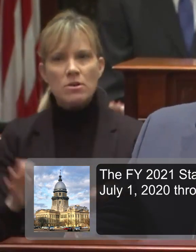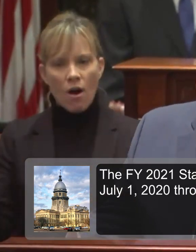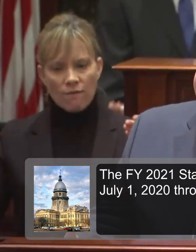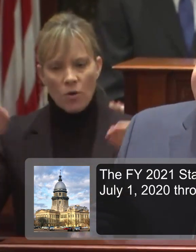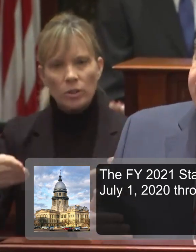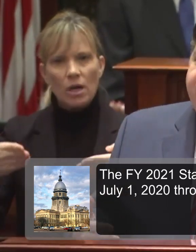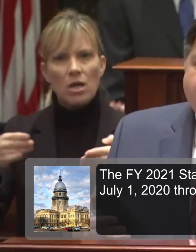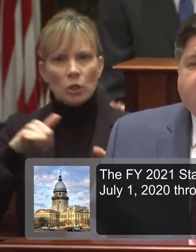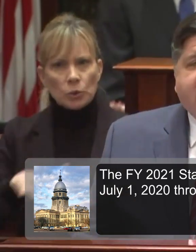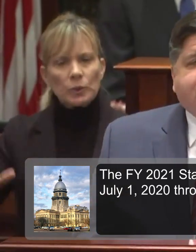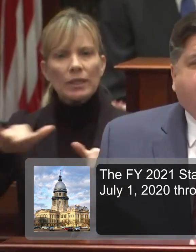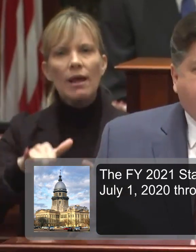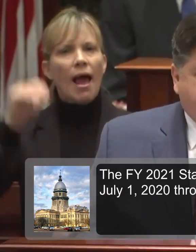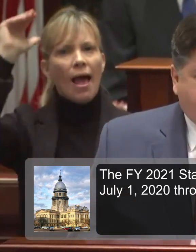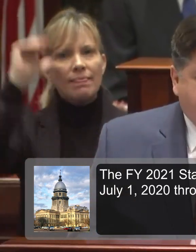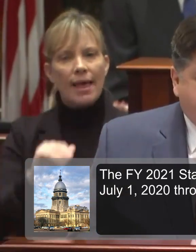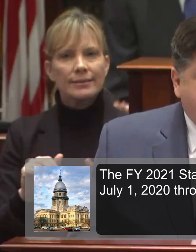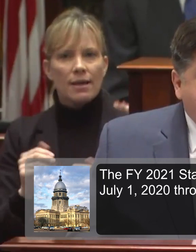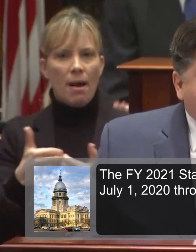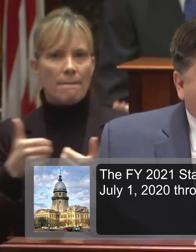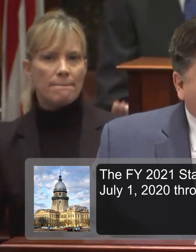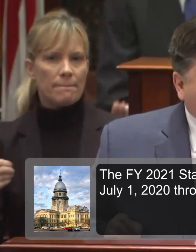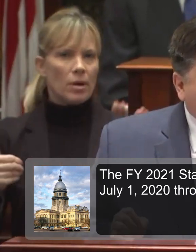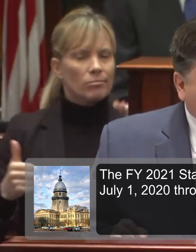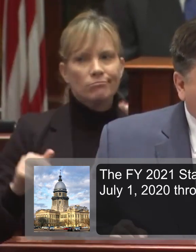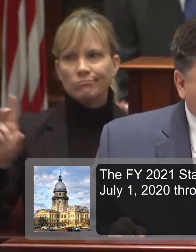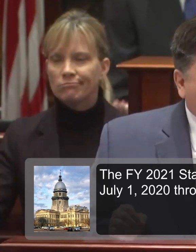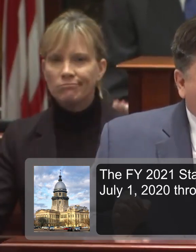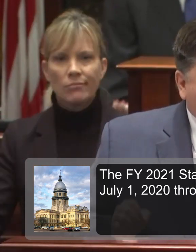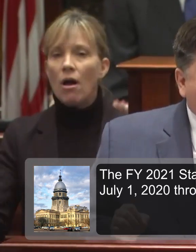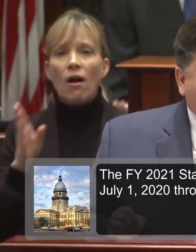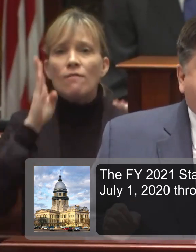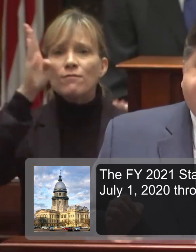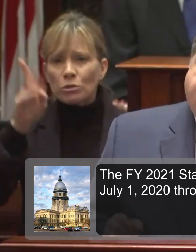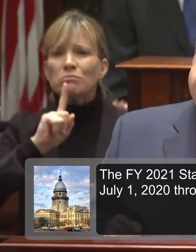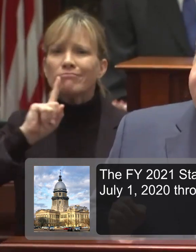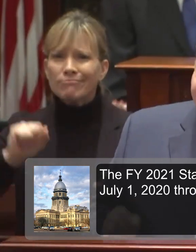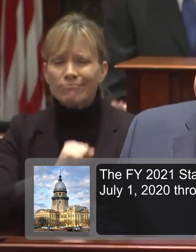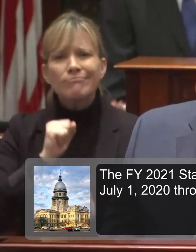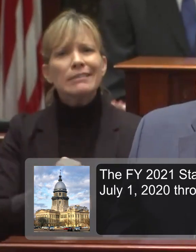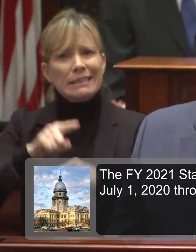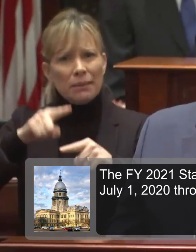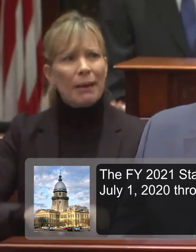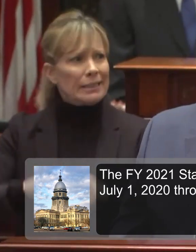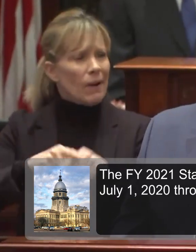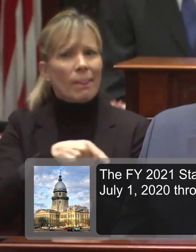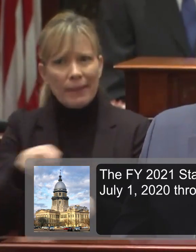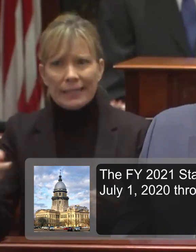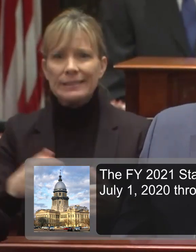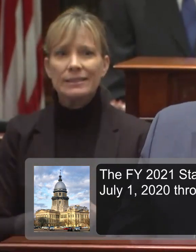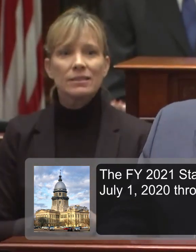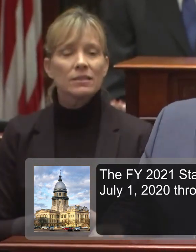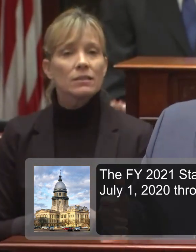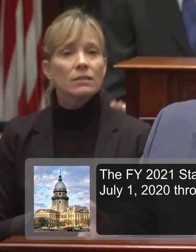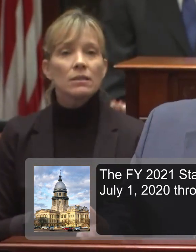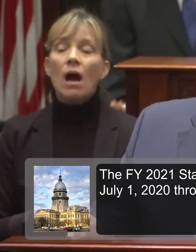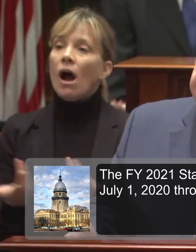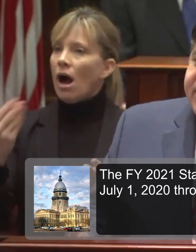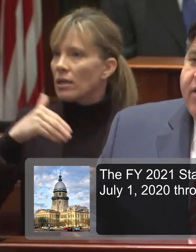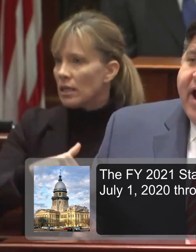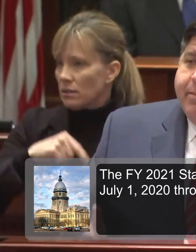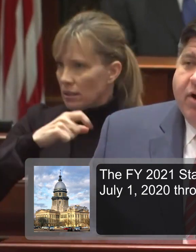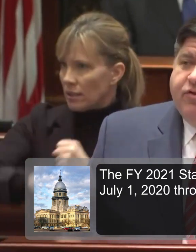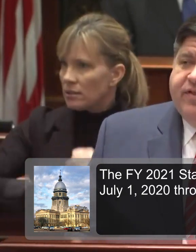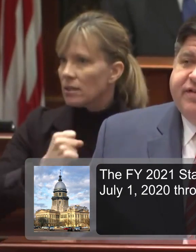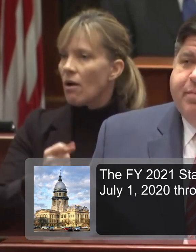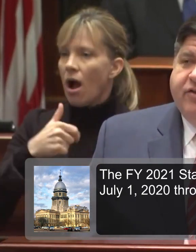on unity and far less partisanship. Our future genuinely does depend upon it. Once again this